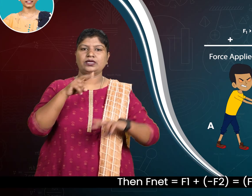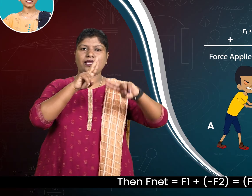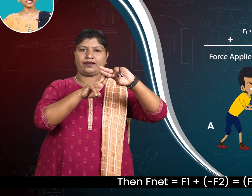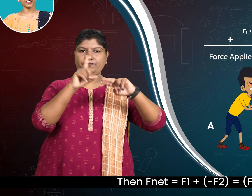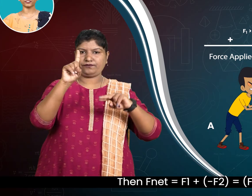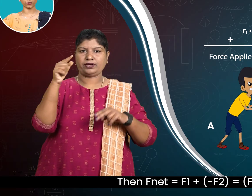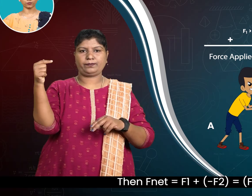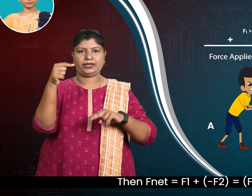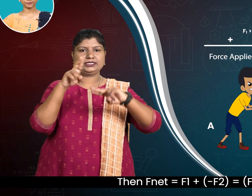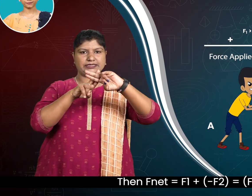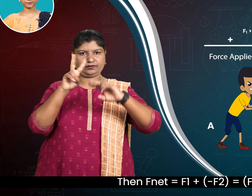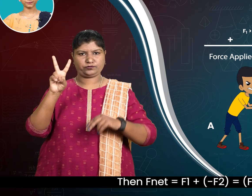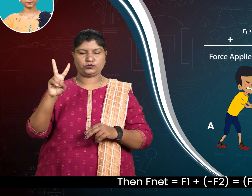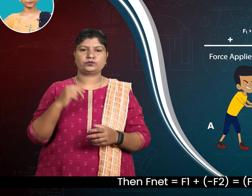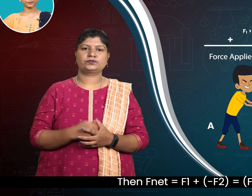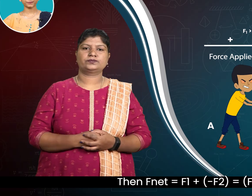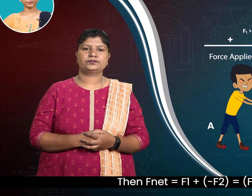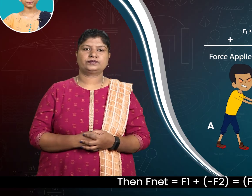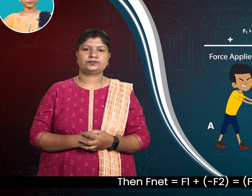F1 minus F2.